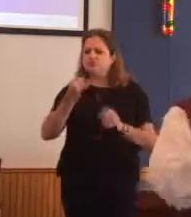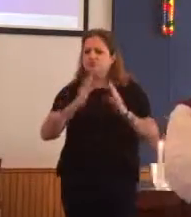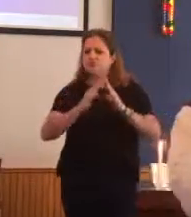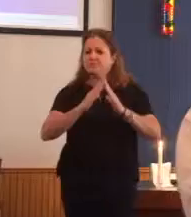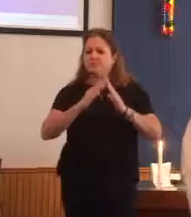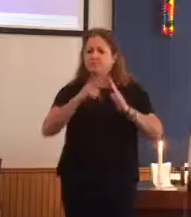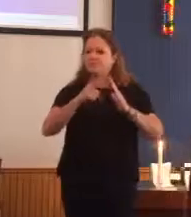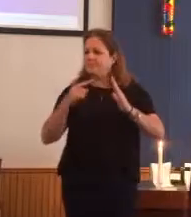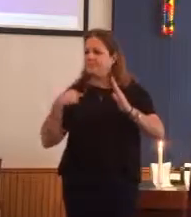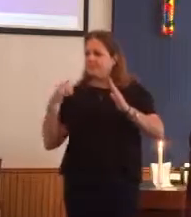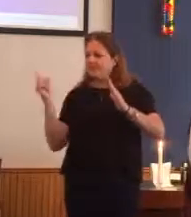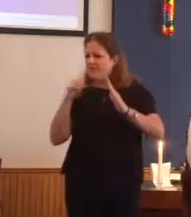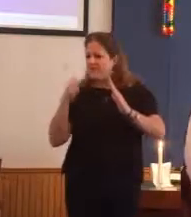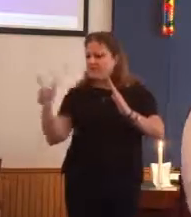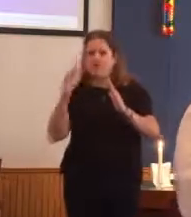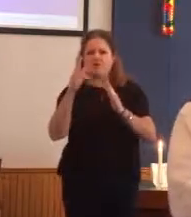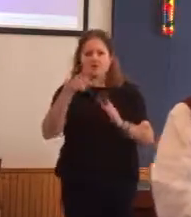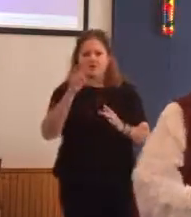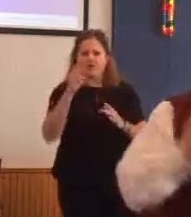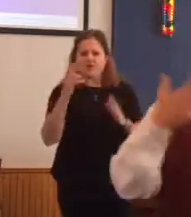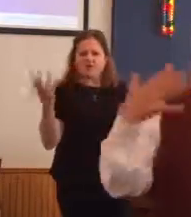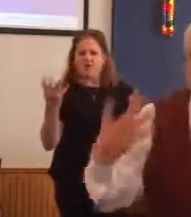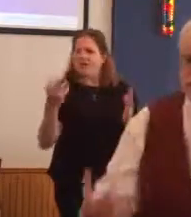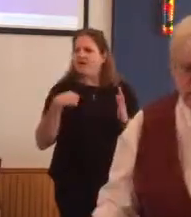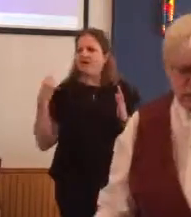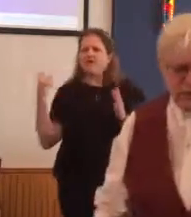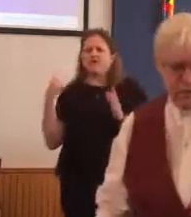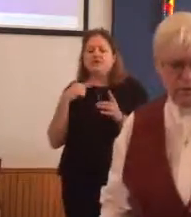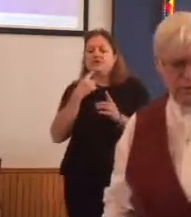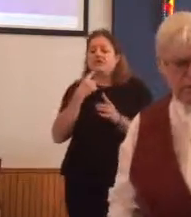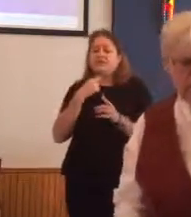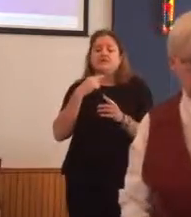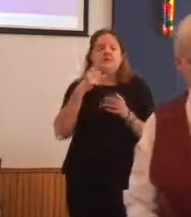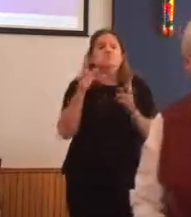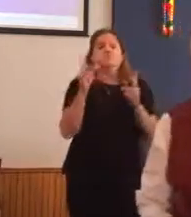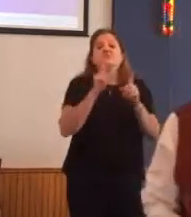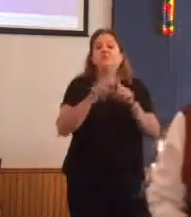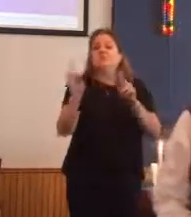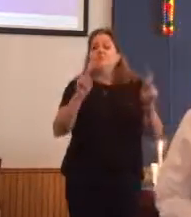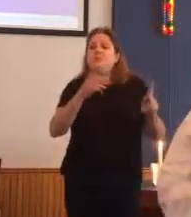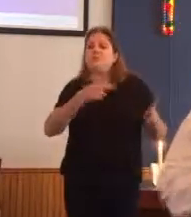to stand up to the religious authorities and the secular authorities.